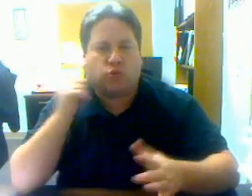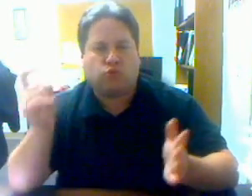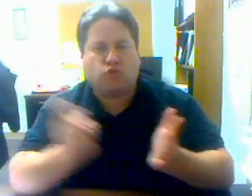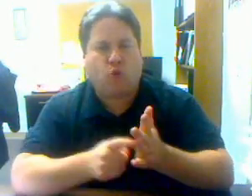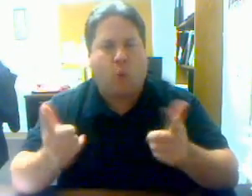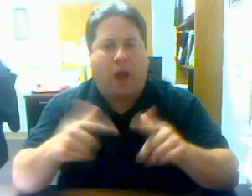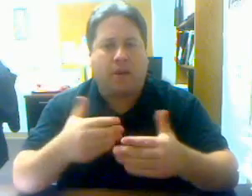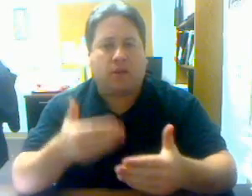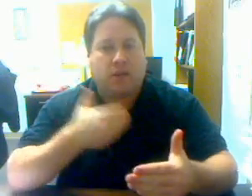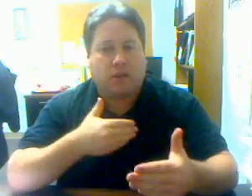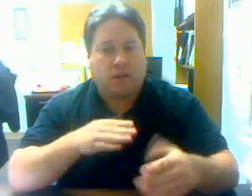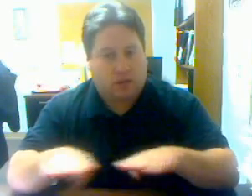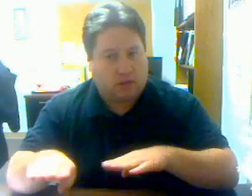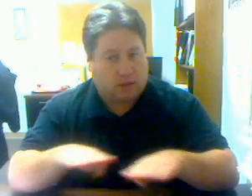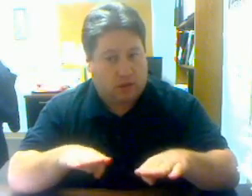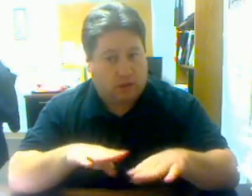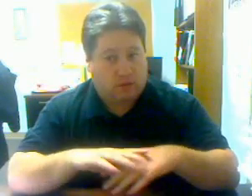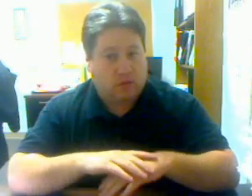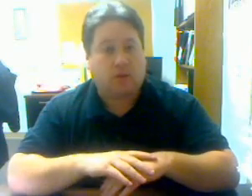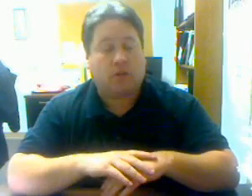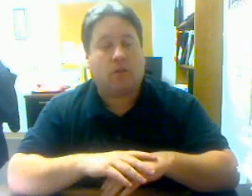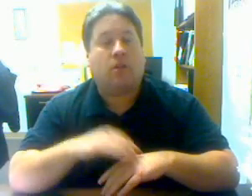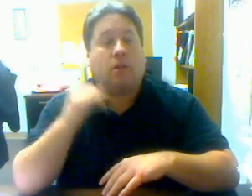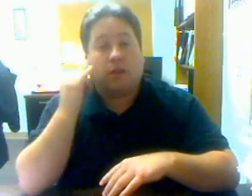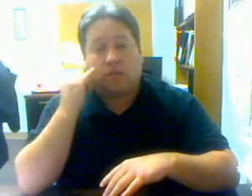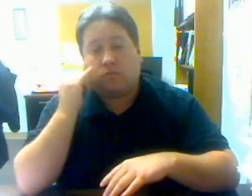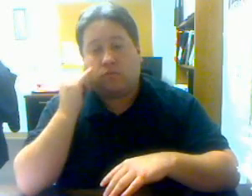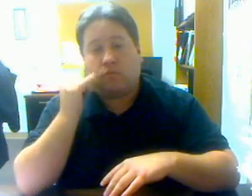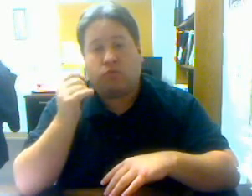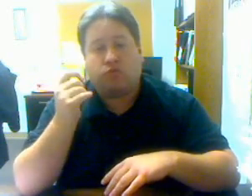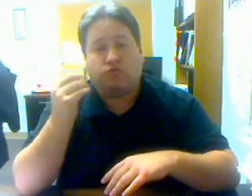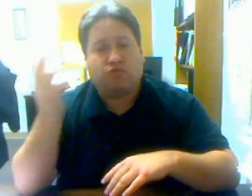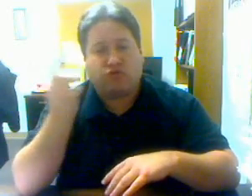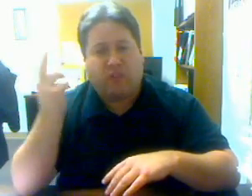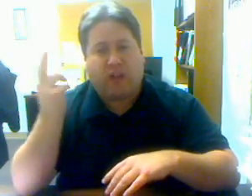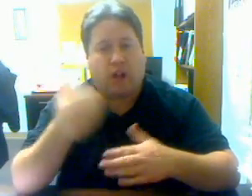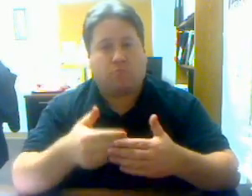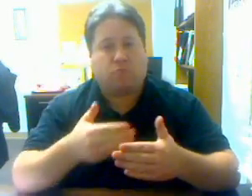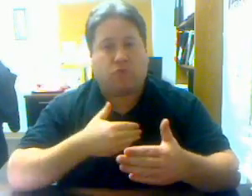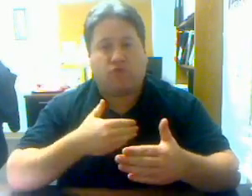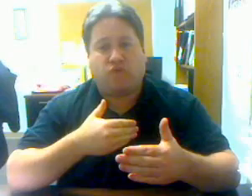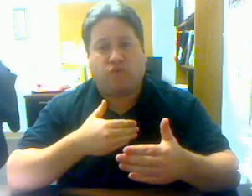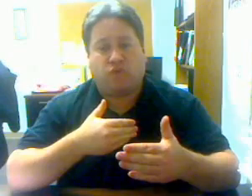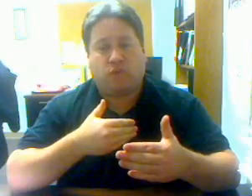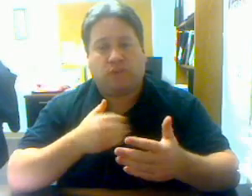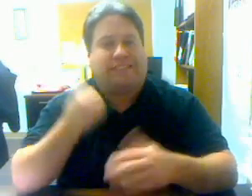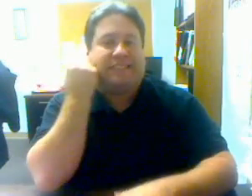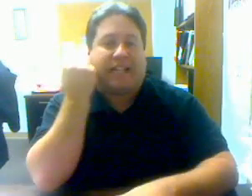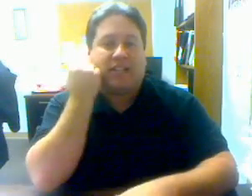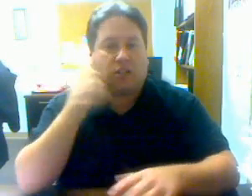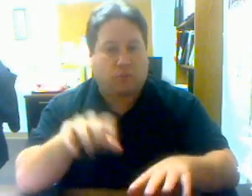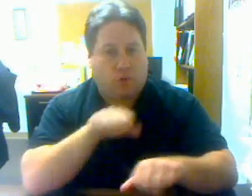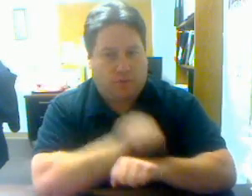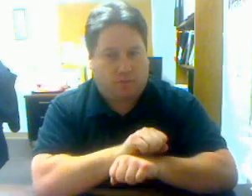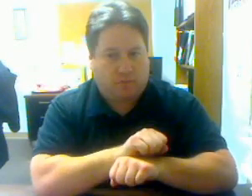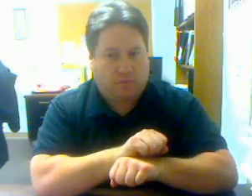can identify those situations like it's time to go to the dentist and when it is time for the dentist, Frank hits his house. And